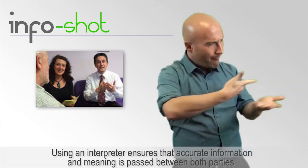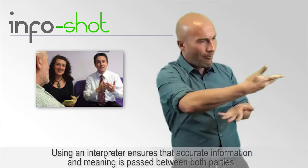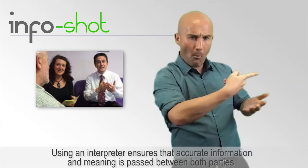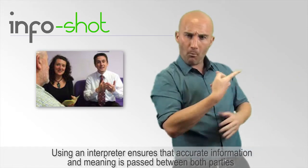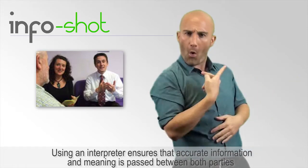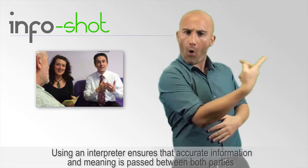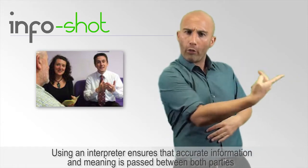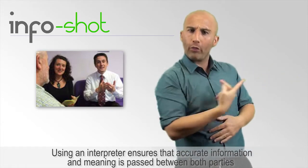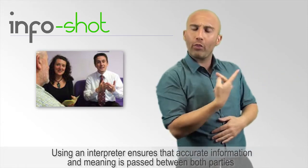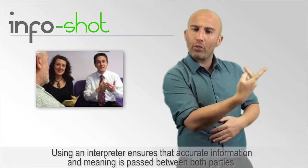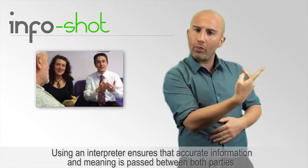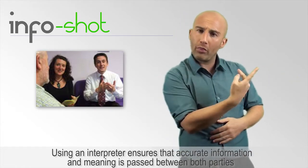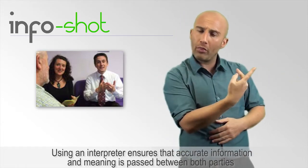parties.